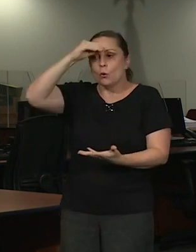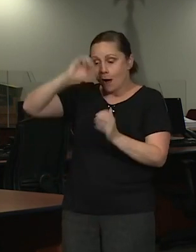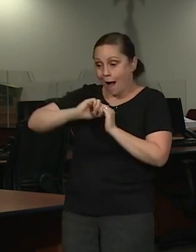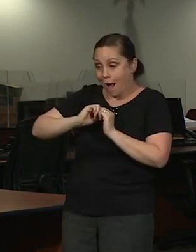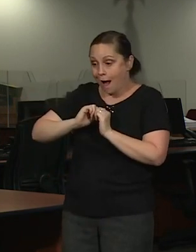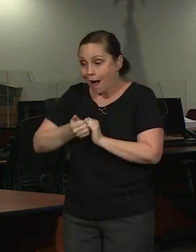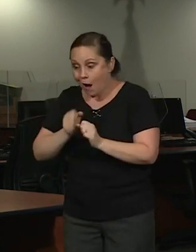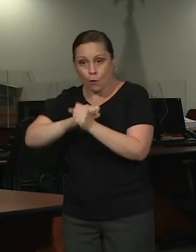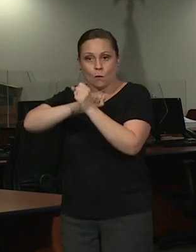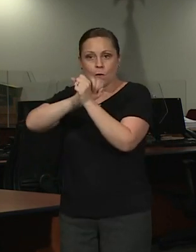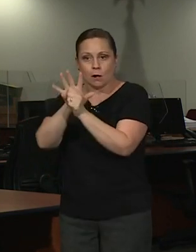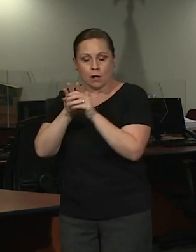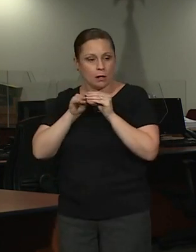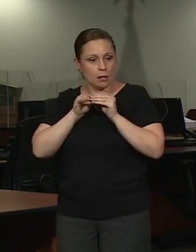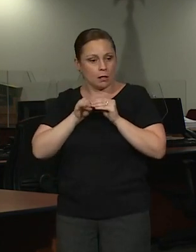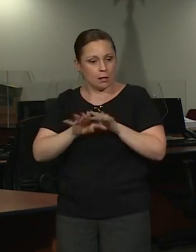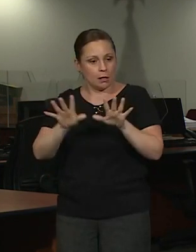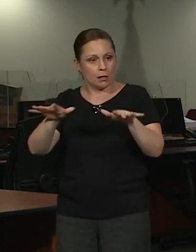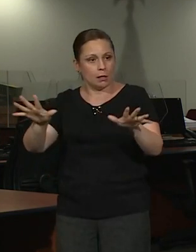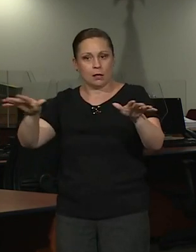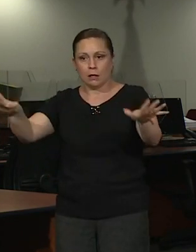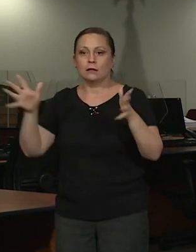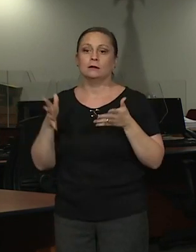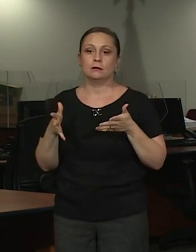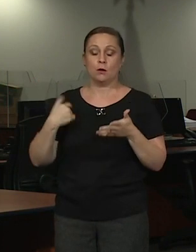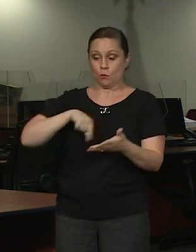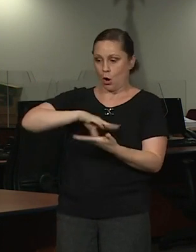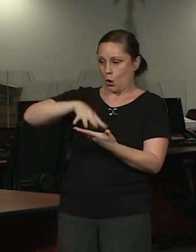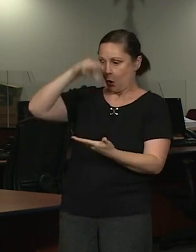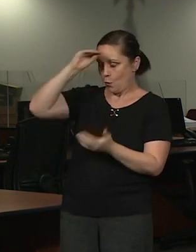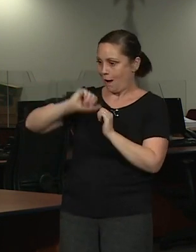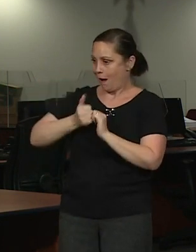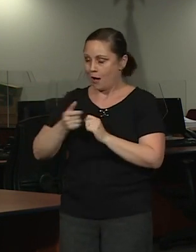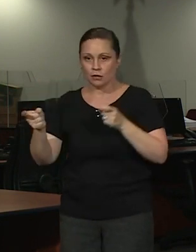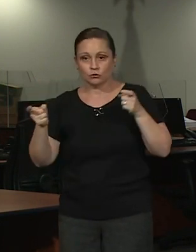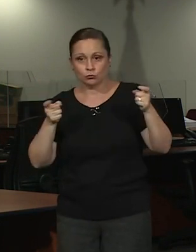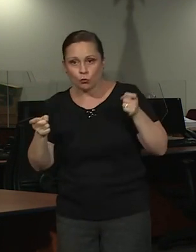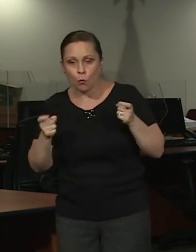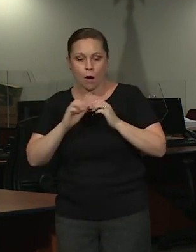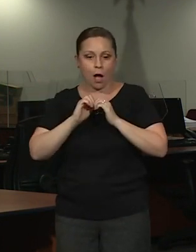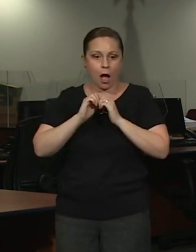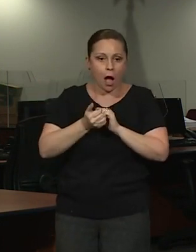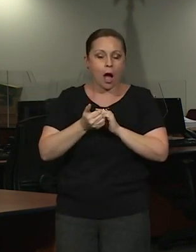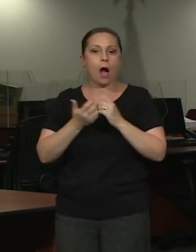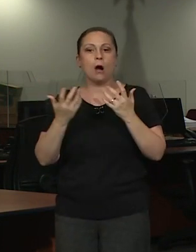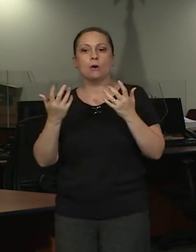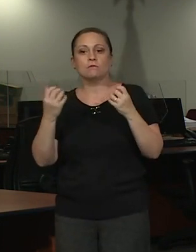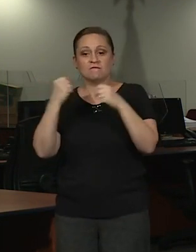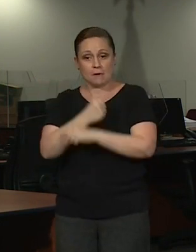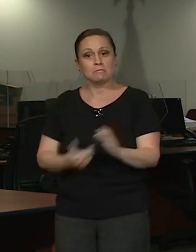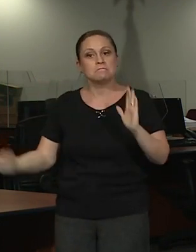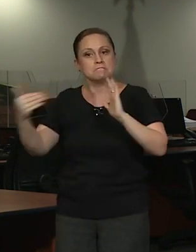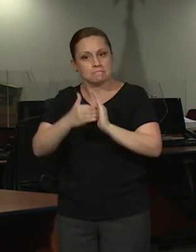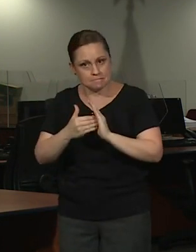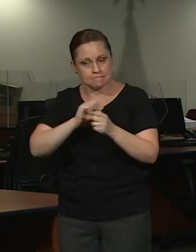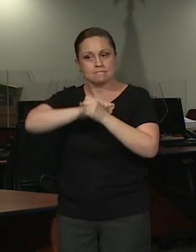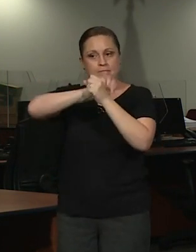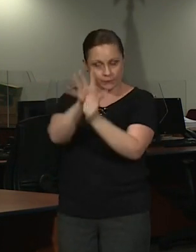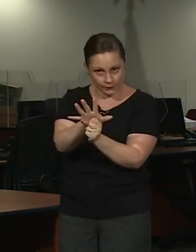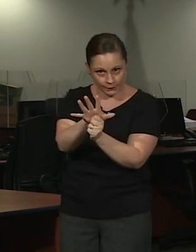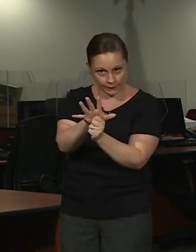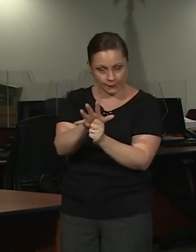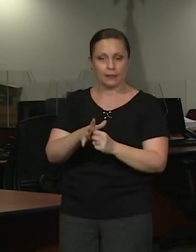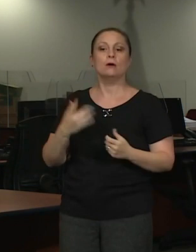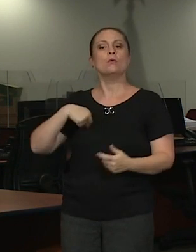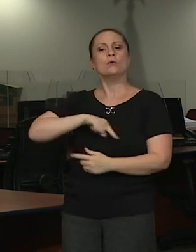We were able to, at that point, to control things, learn how to combat it, learn how to accommodate